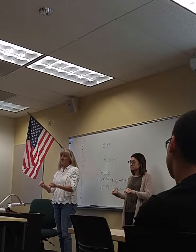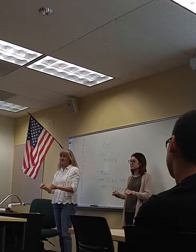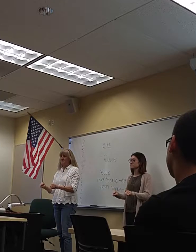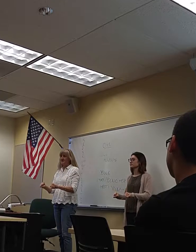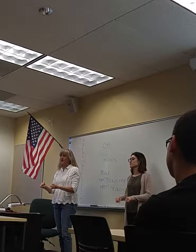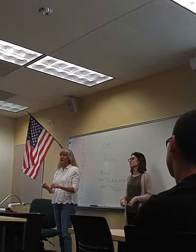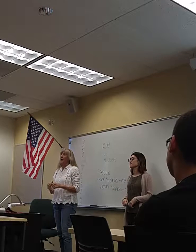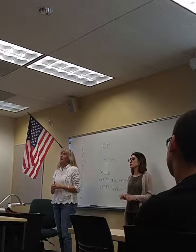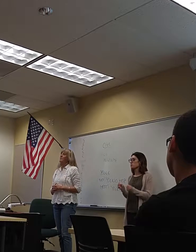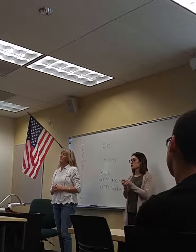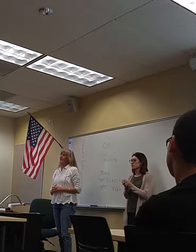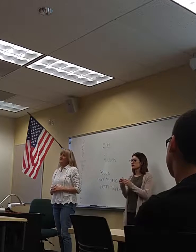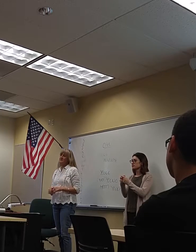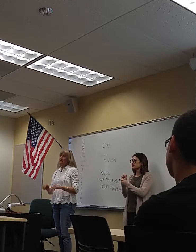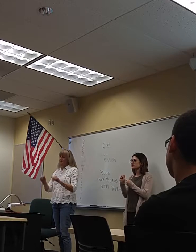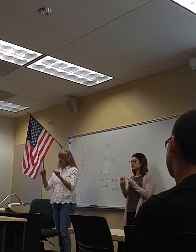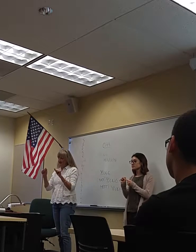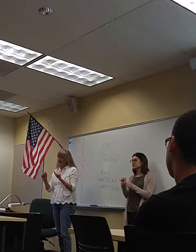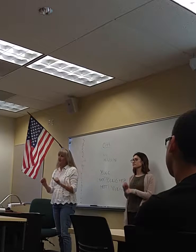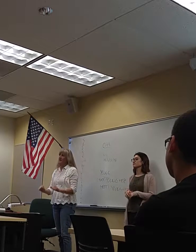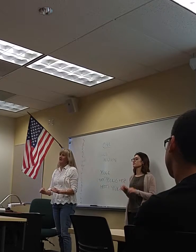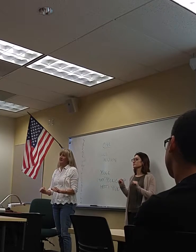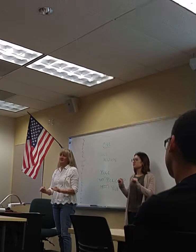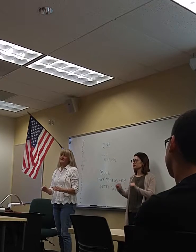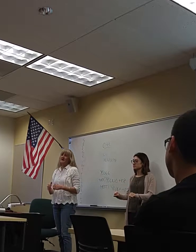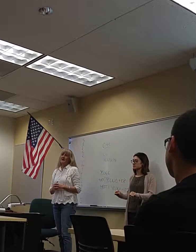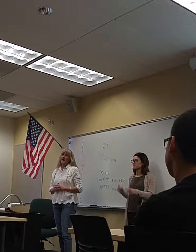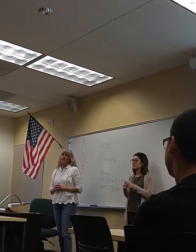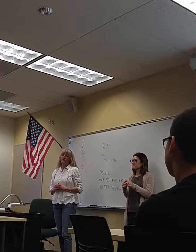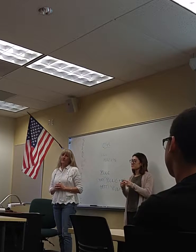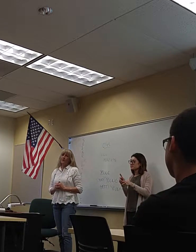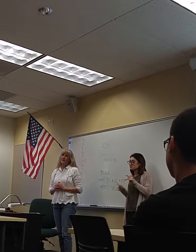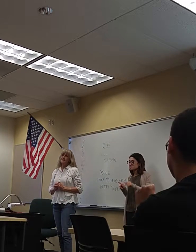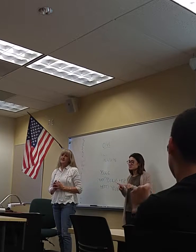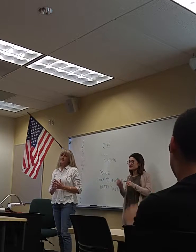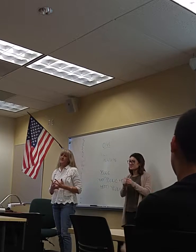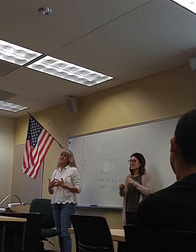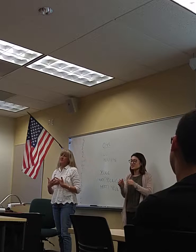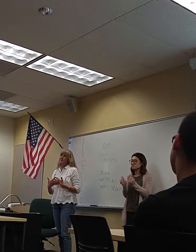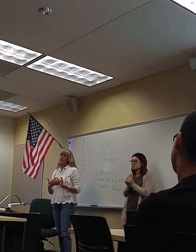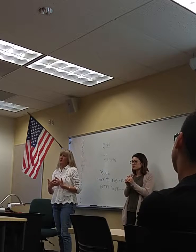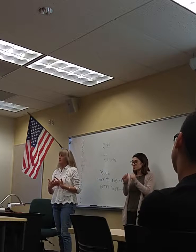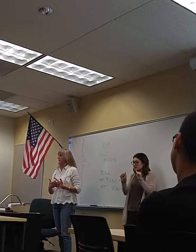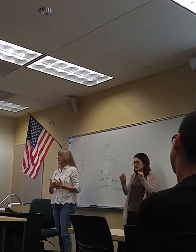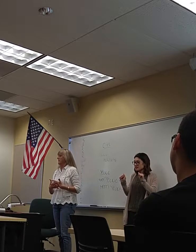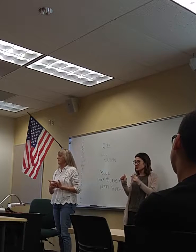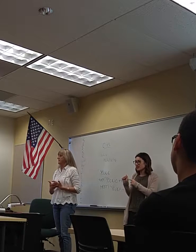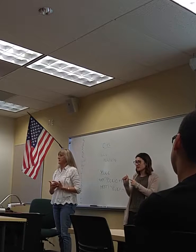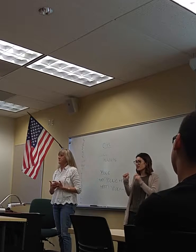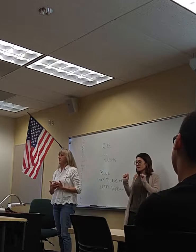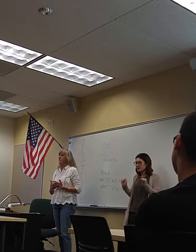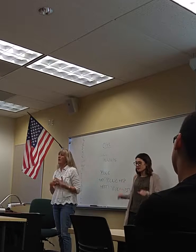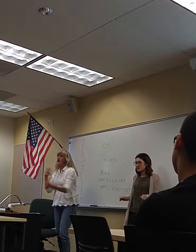S's, but lots of people sign it with A. Yes. But what is the difference between a marked and an unmarked handshake?